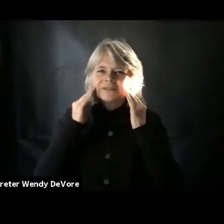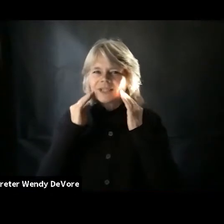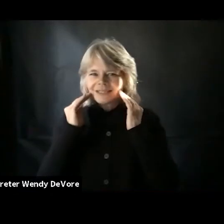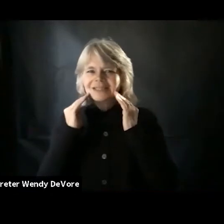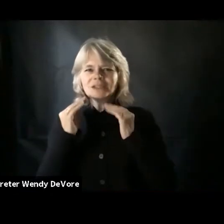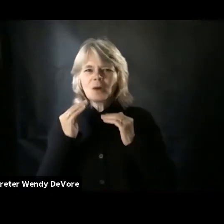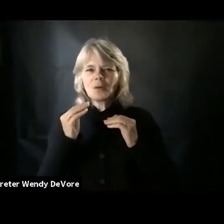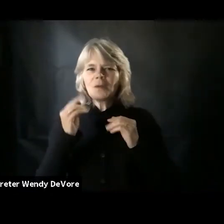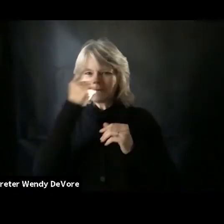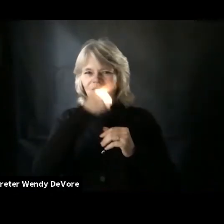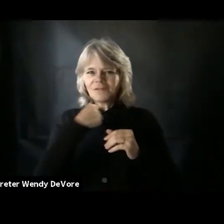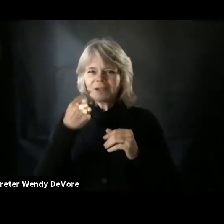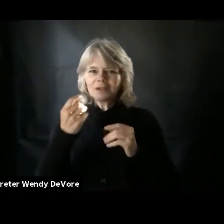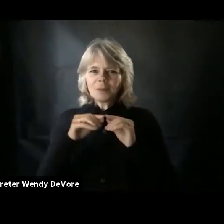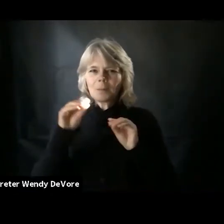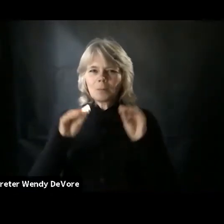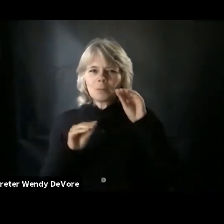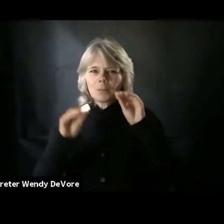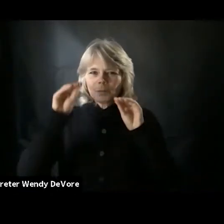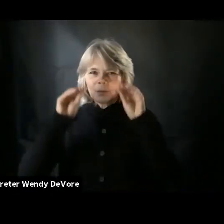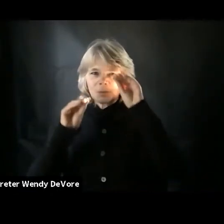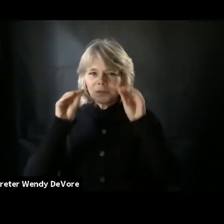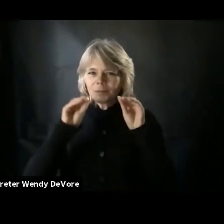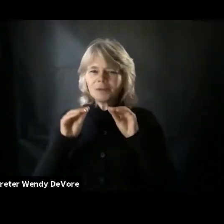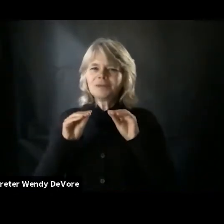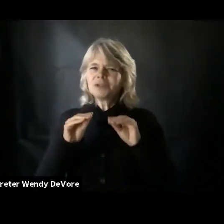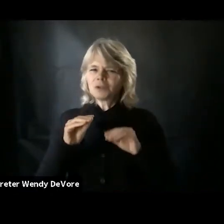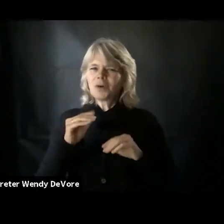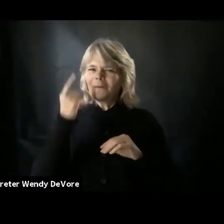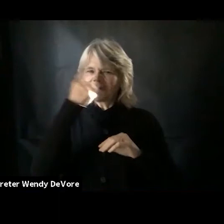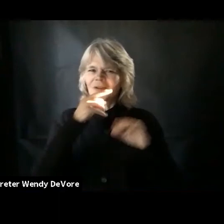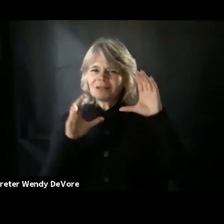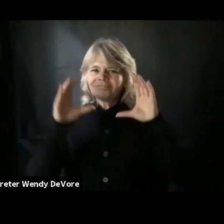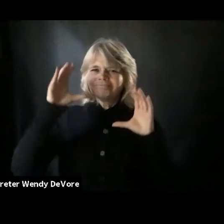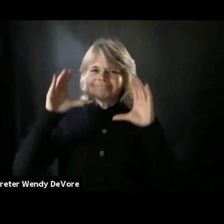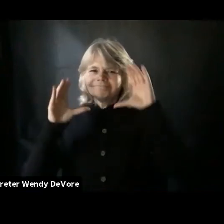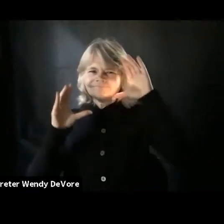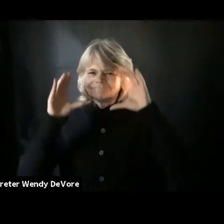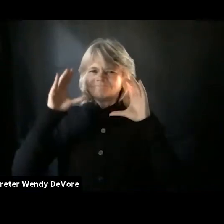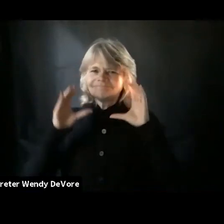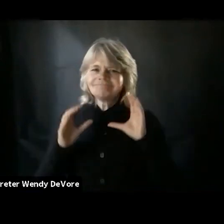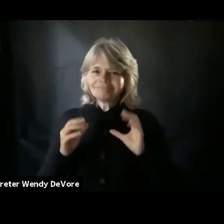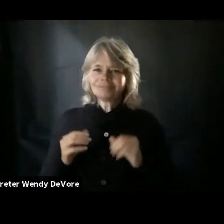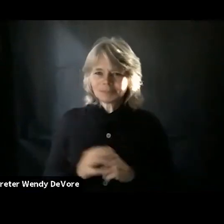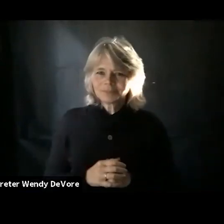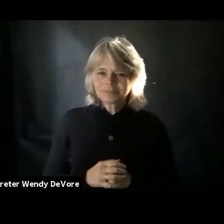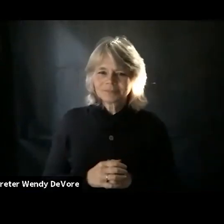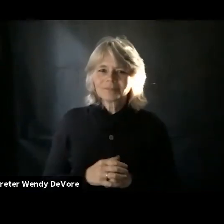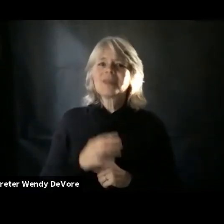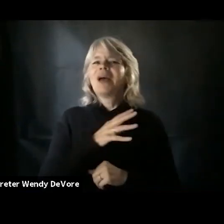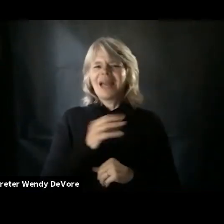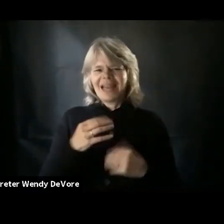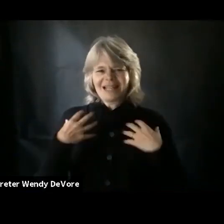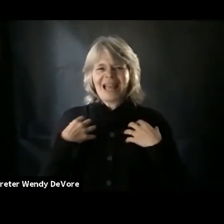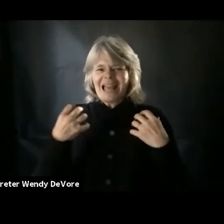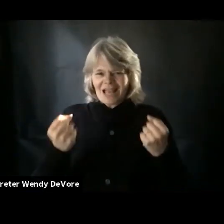construction on their heads. And so it makes their faces look really different. And they also have a lot of